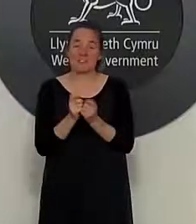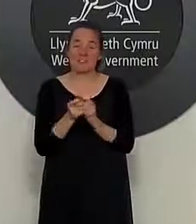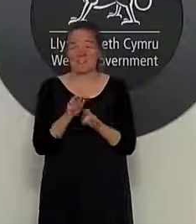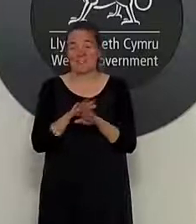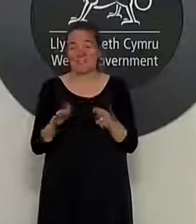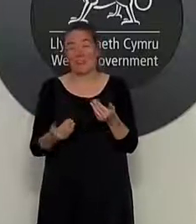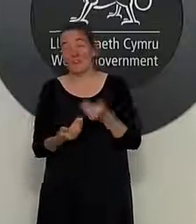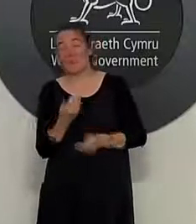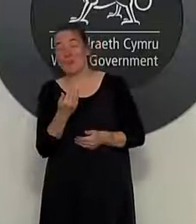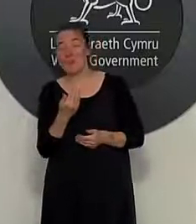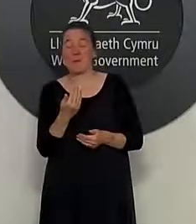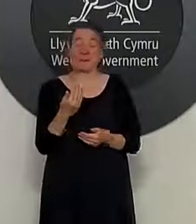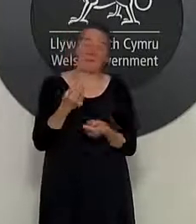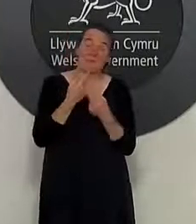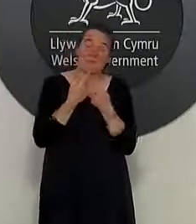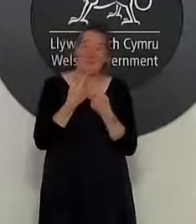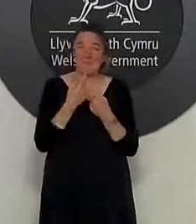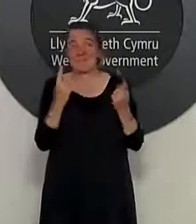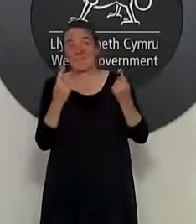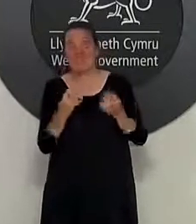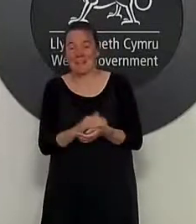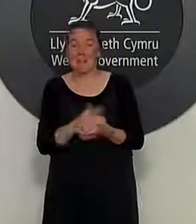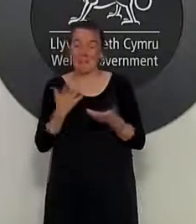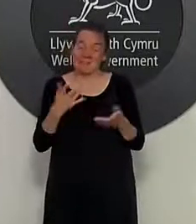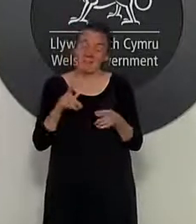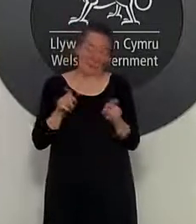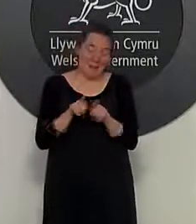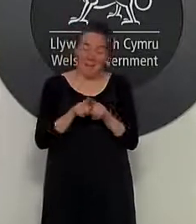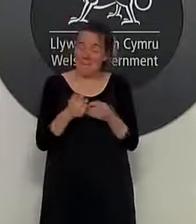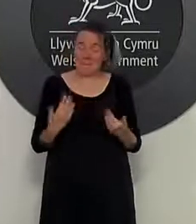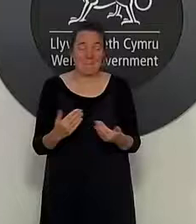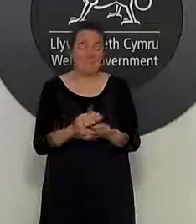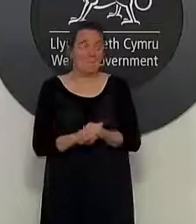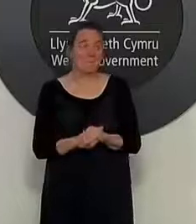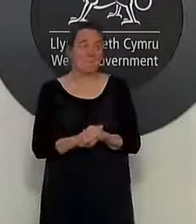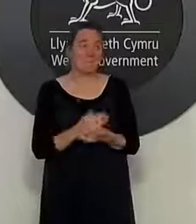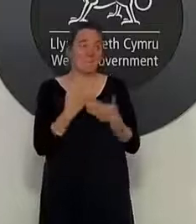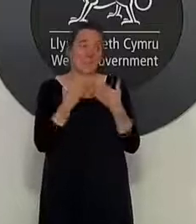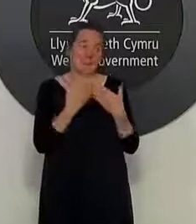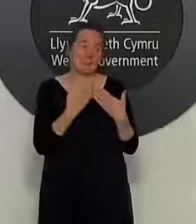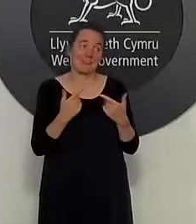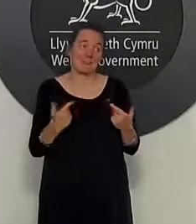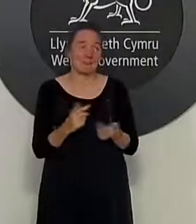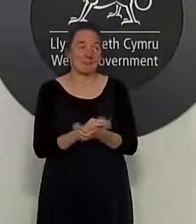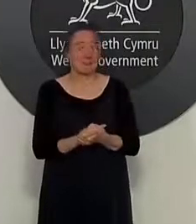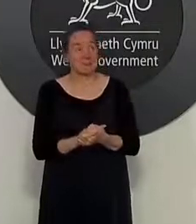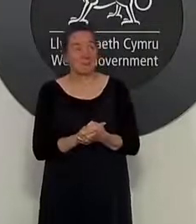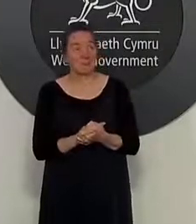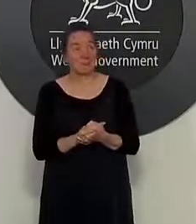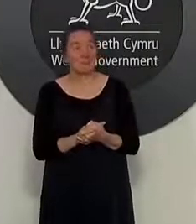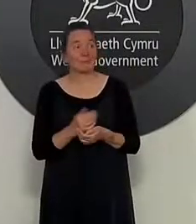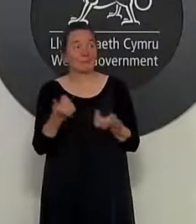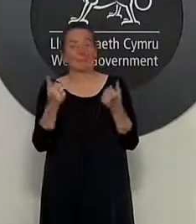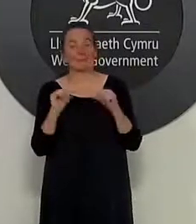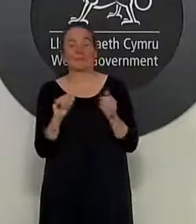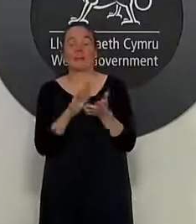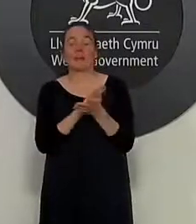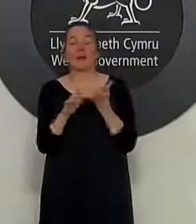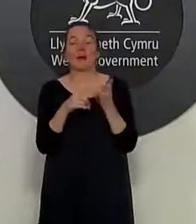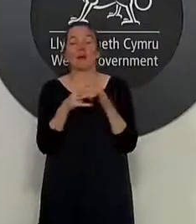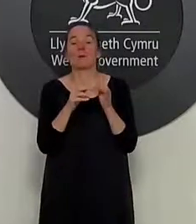particularly newsworthy, but it remains the case today. But thank you very much. Drawi Howard